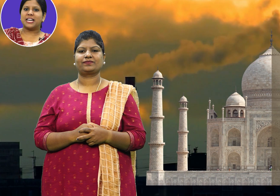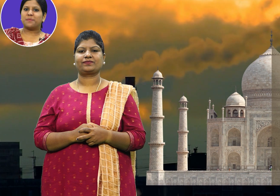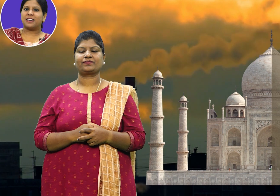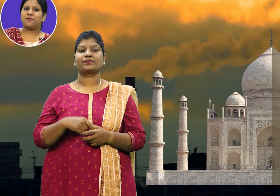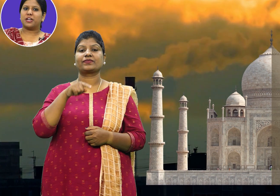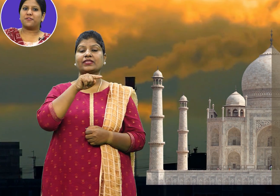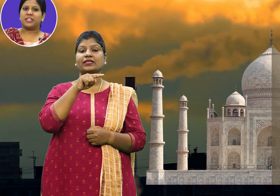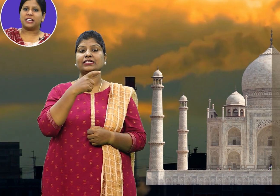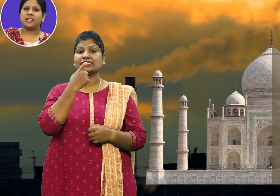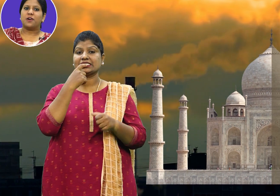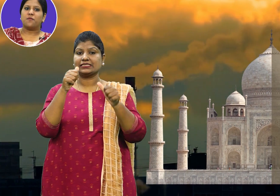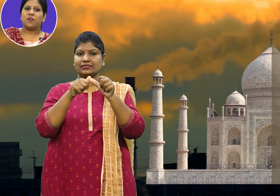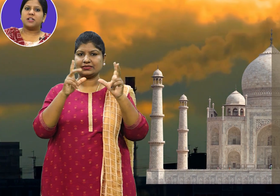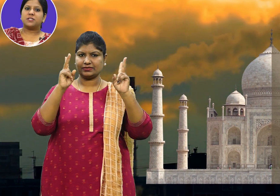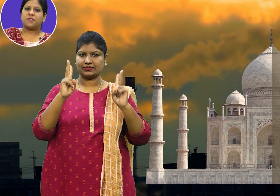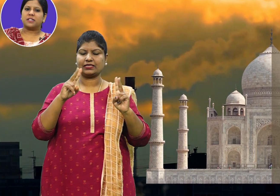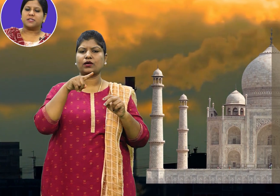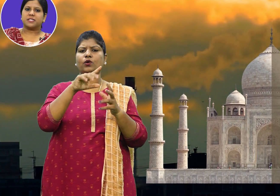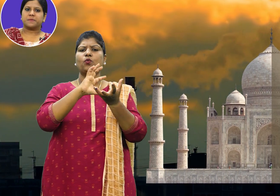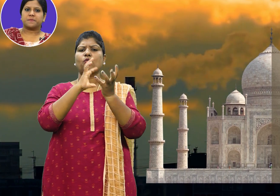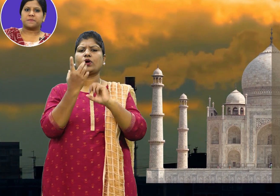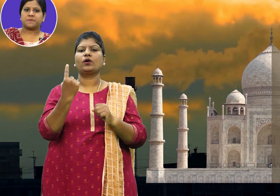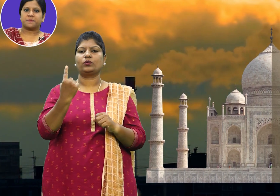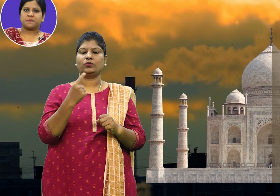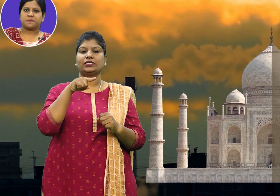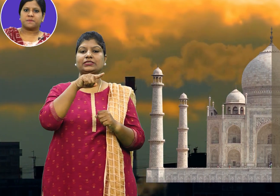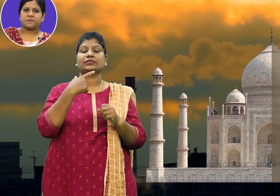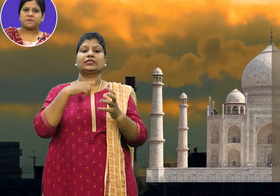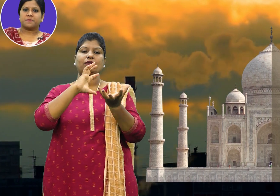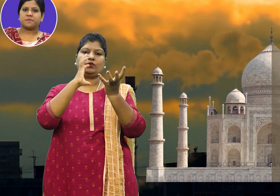The Taj Mahal, one of the world wonders